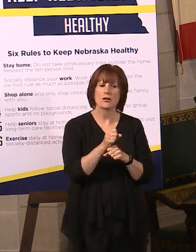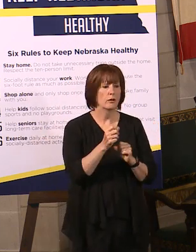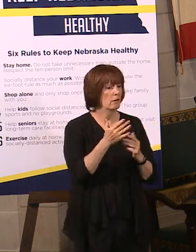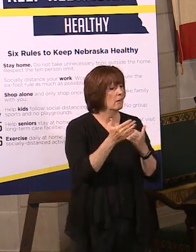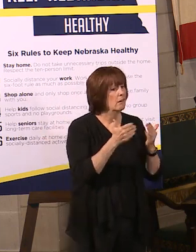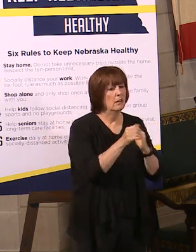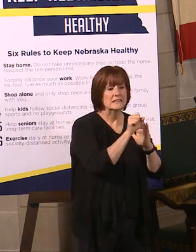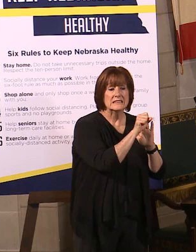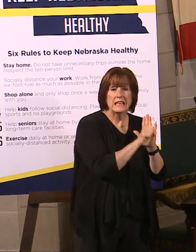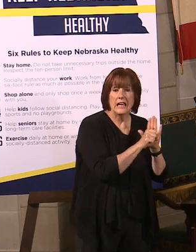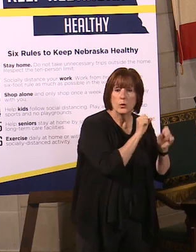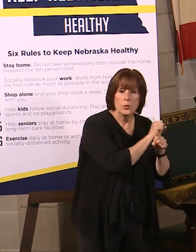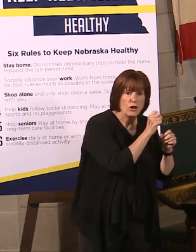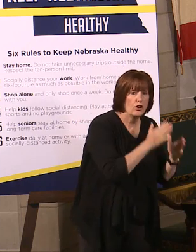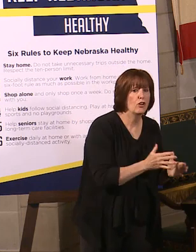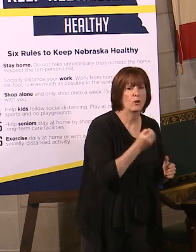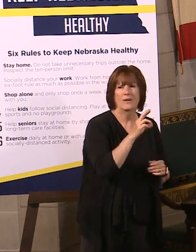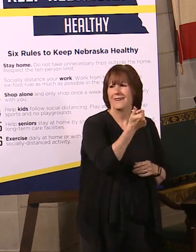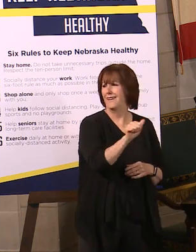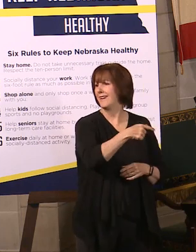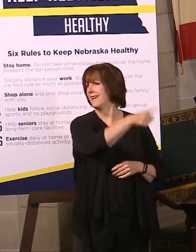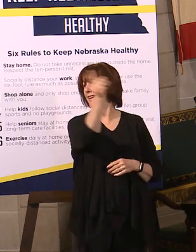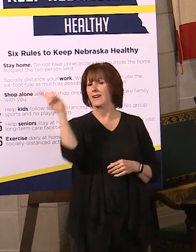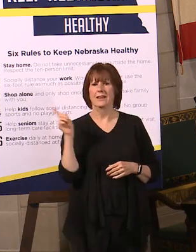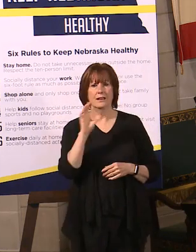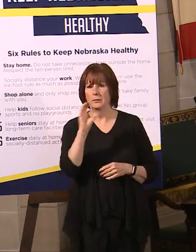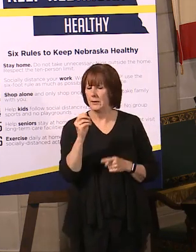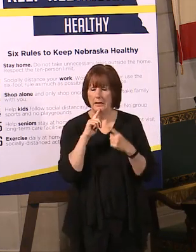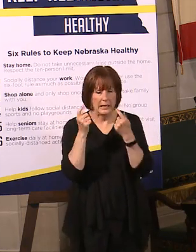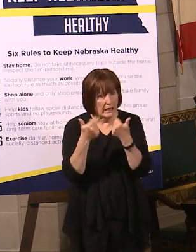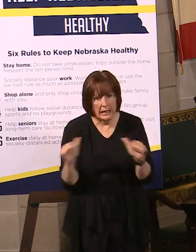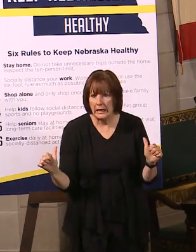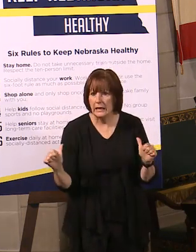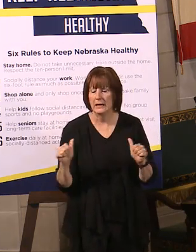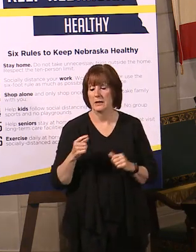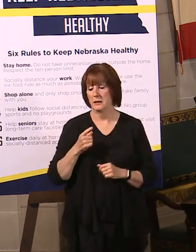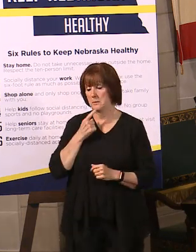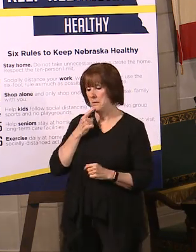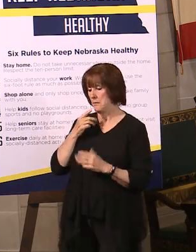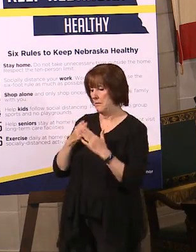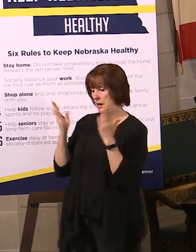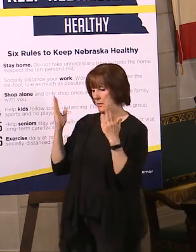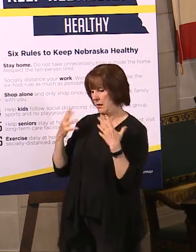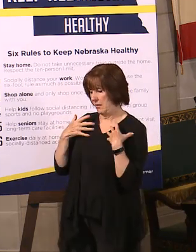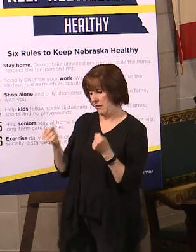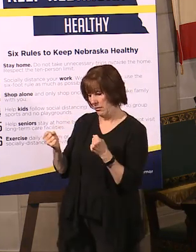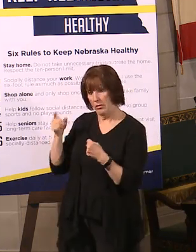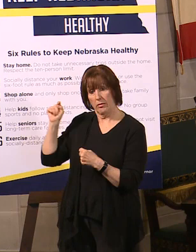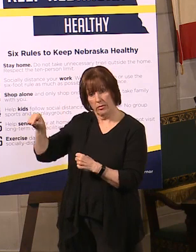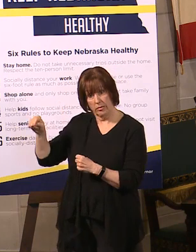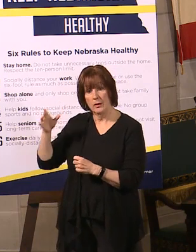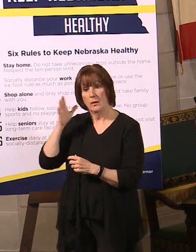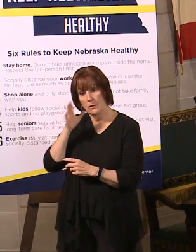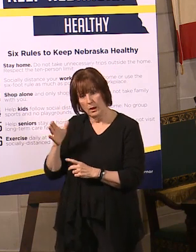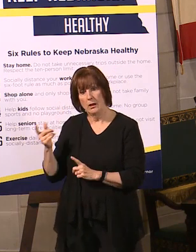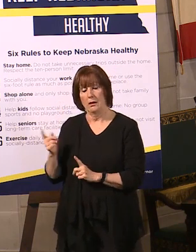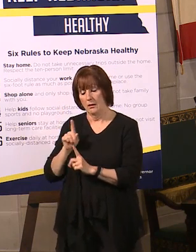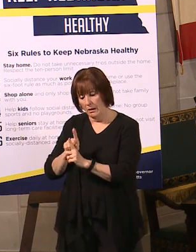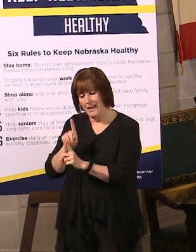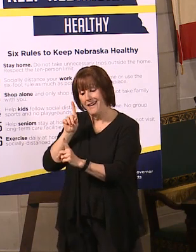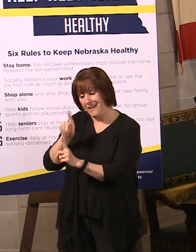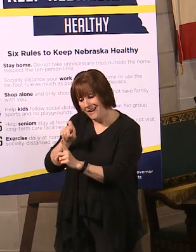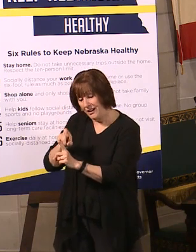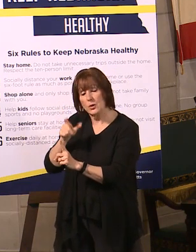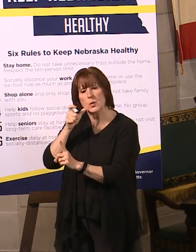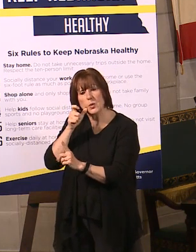teammates or anybody else, any other company, that the local public health department does the contact tracing and informs people that they may